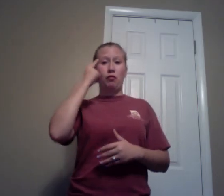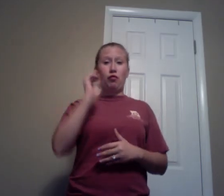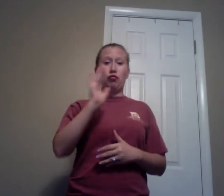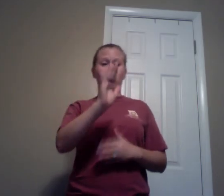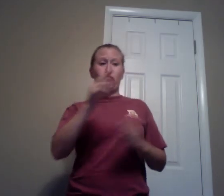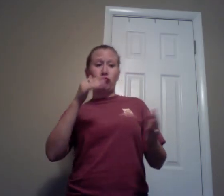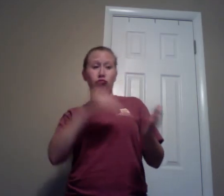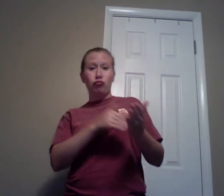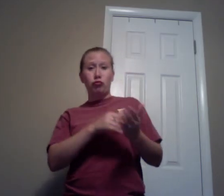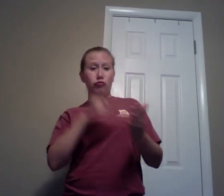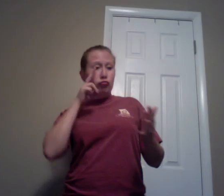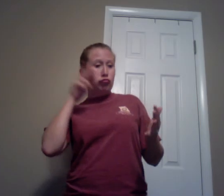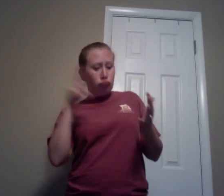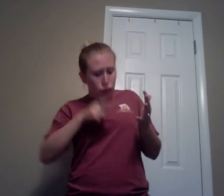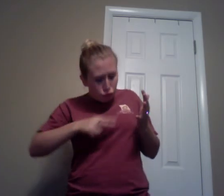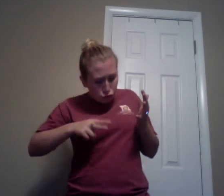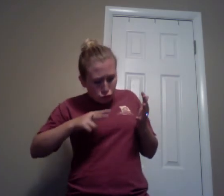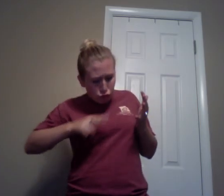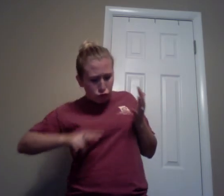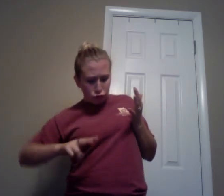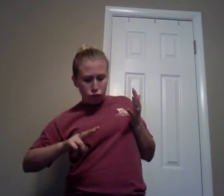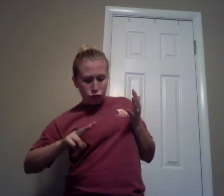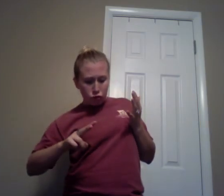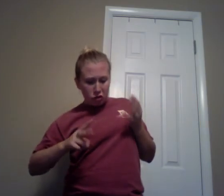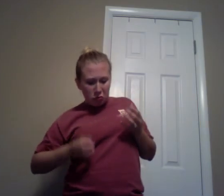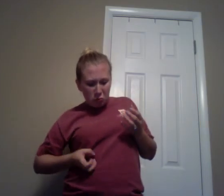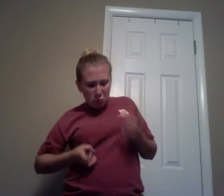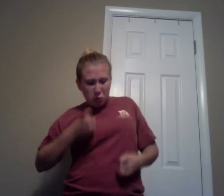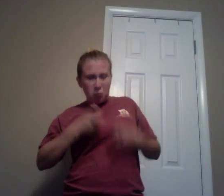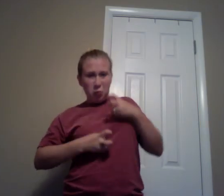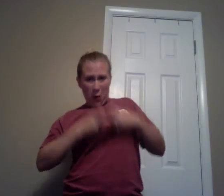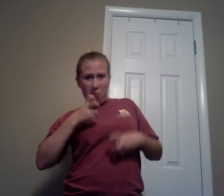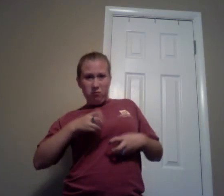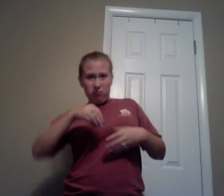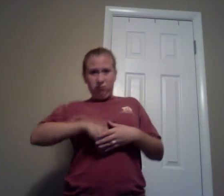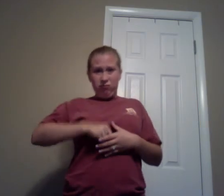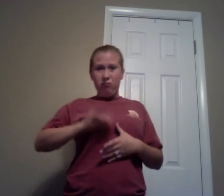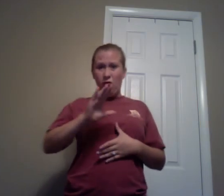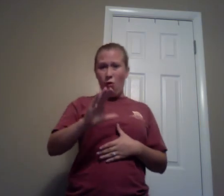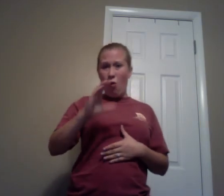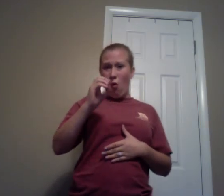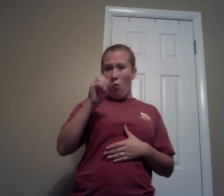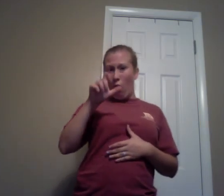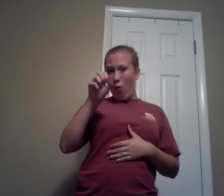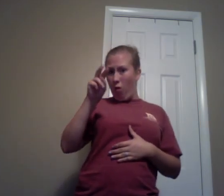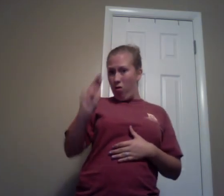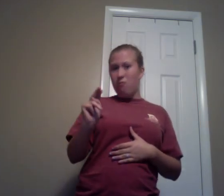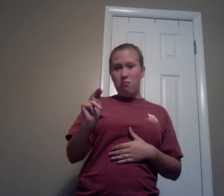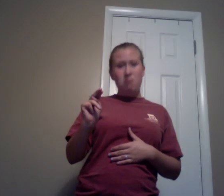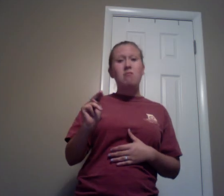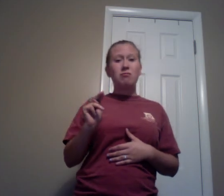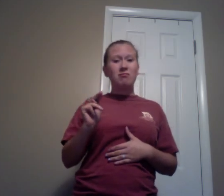chance possible to find any polyps that could be within your colon, to get rid of them, and to reduce your chances of